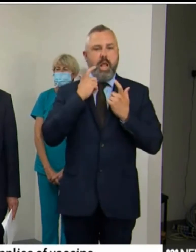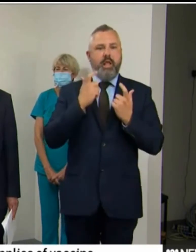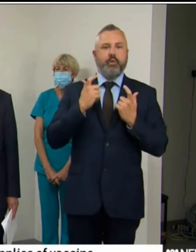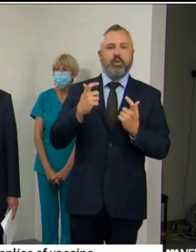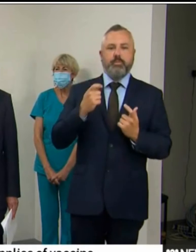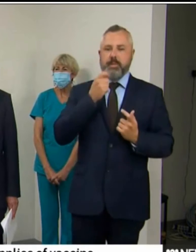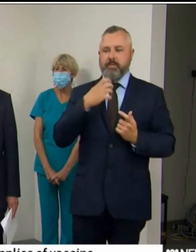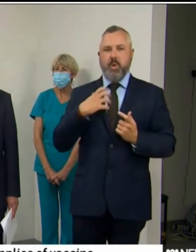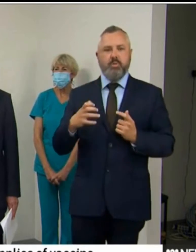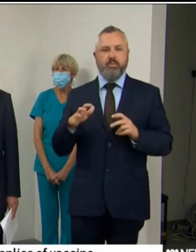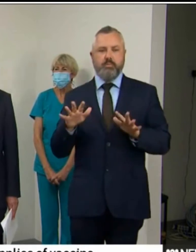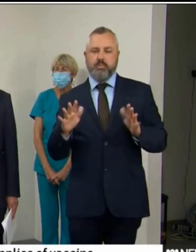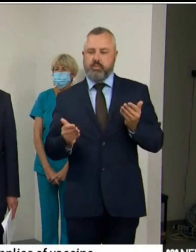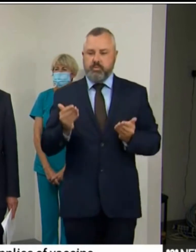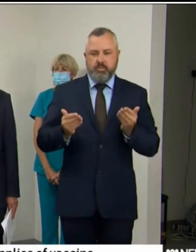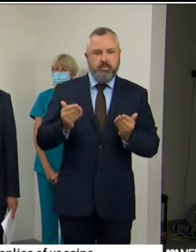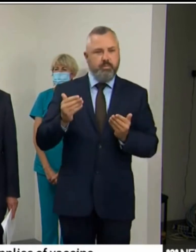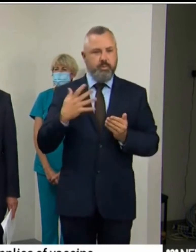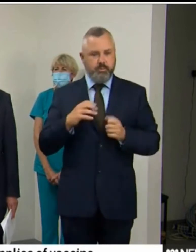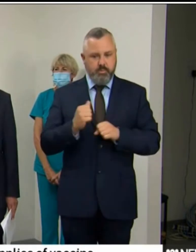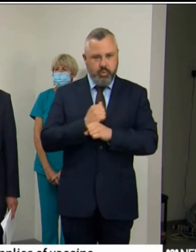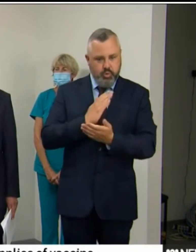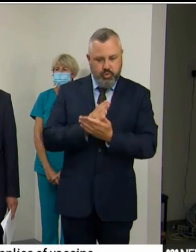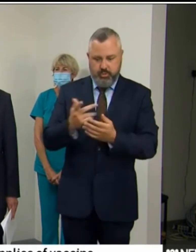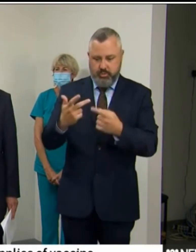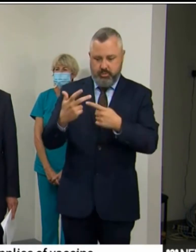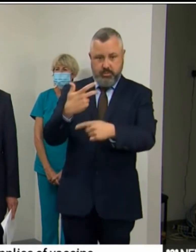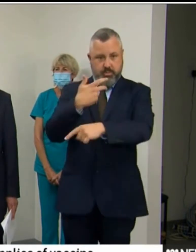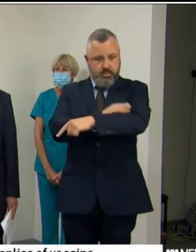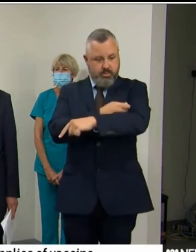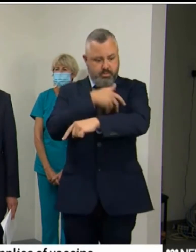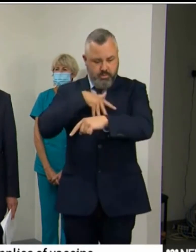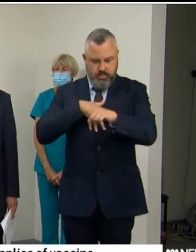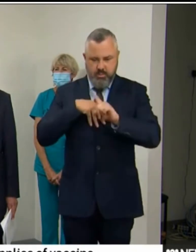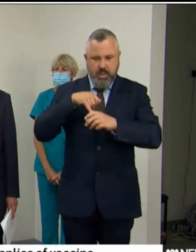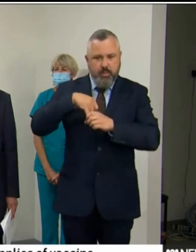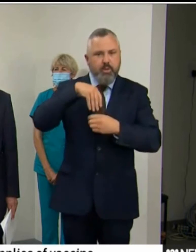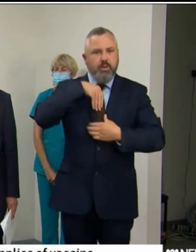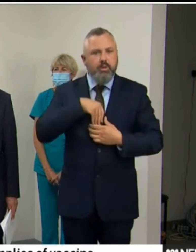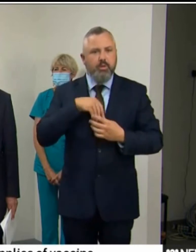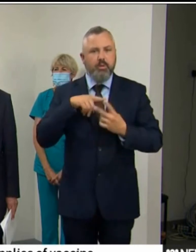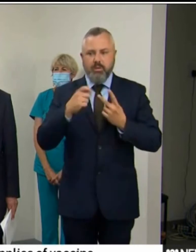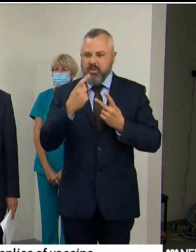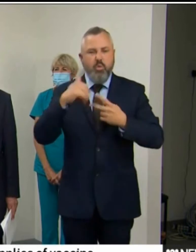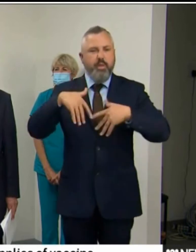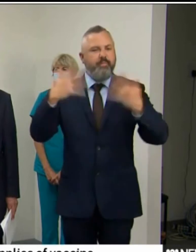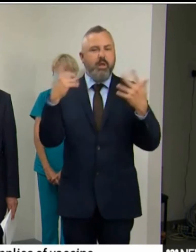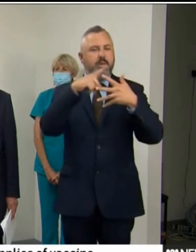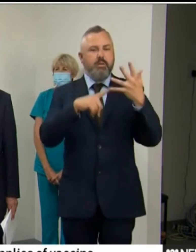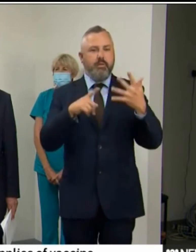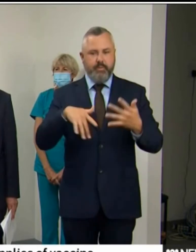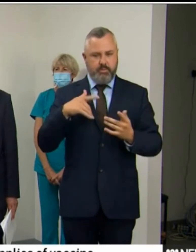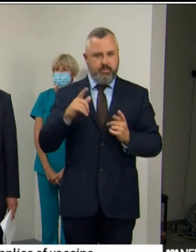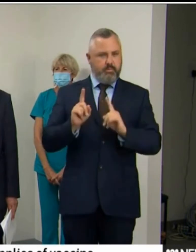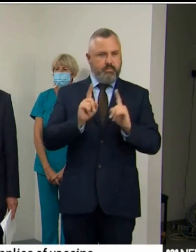hesitant about what they put in their bodies by way of medicine or vaccine. And being thoughtful and cautious is not a